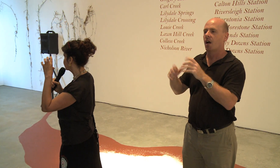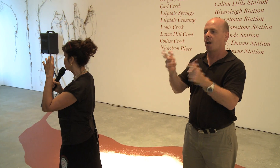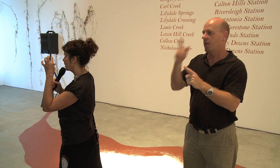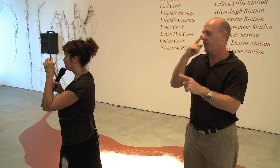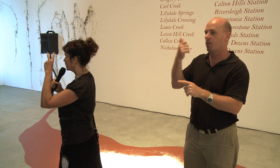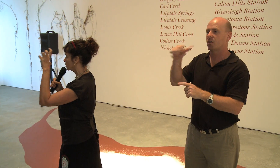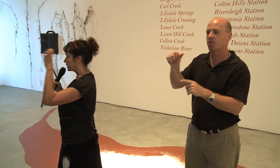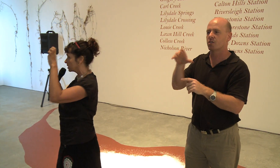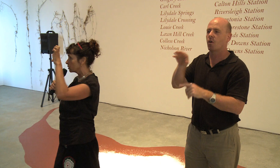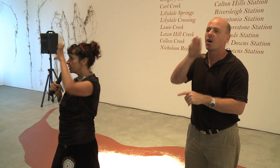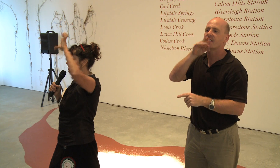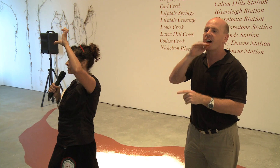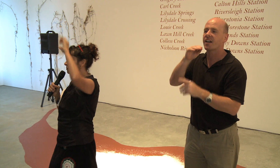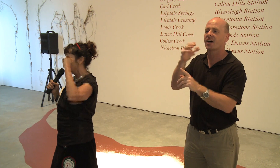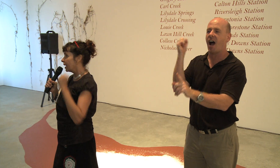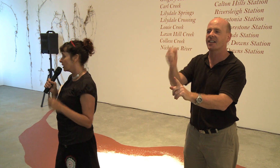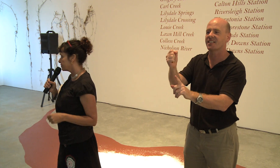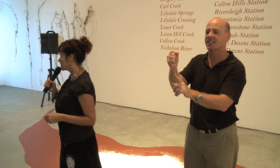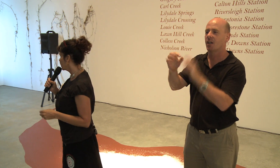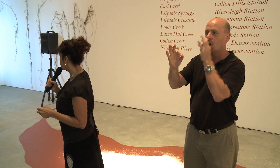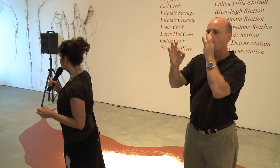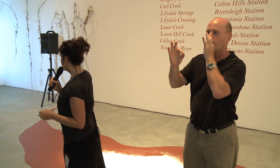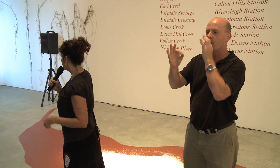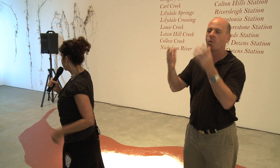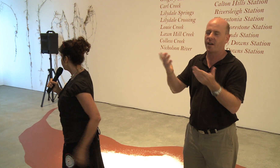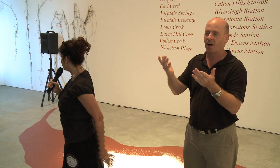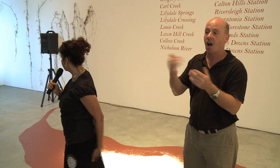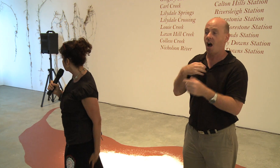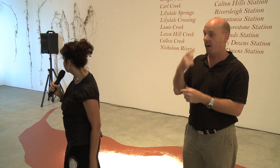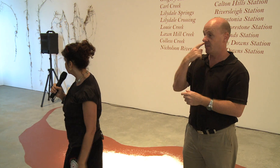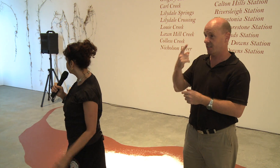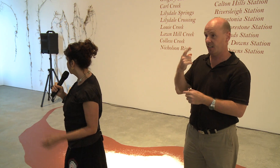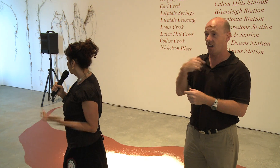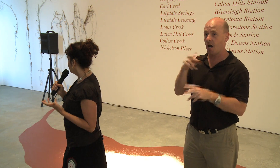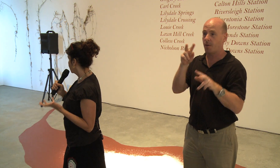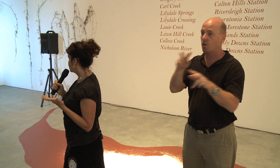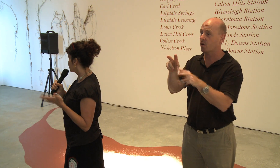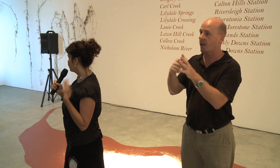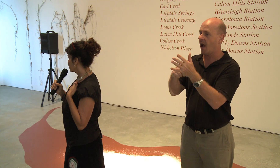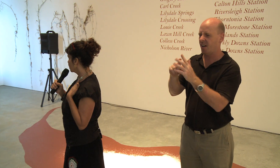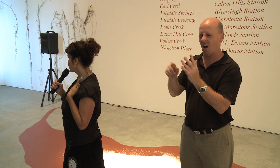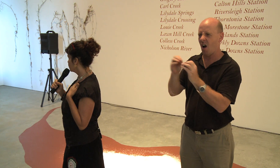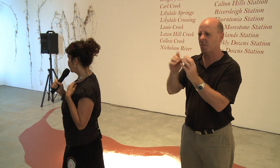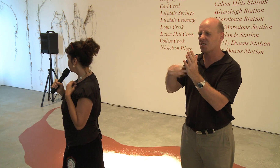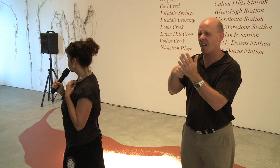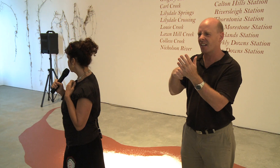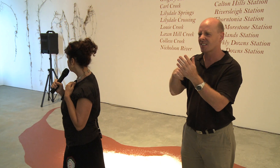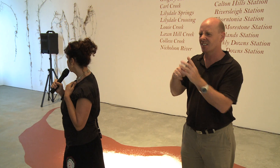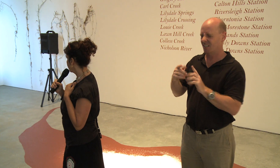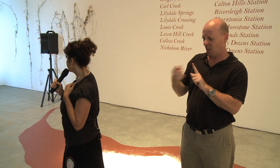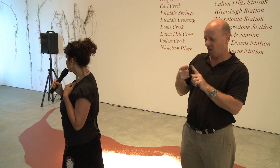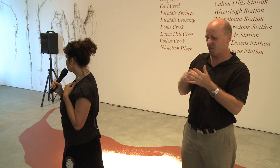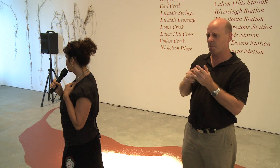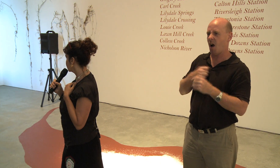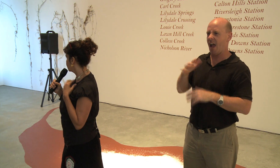duck hunting, apparently, take the little pieces. And I've seen, when I've been looking at objects from as close to my area as possible